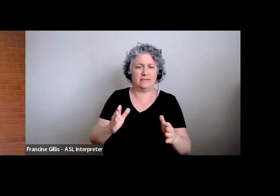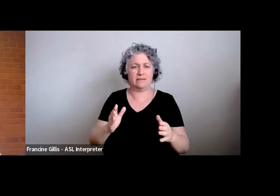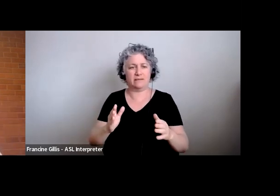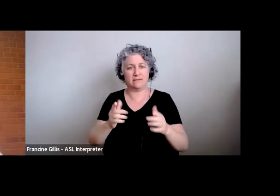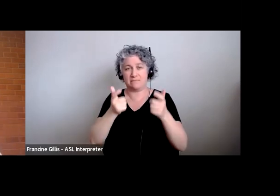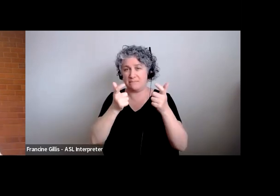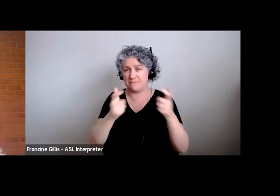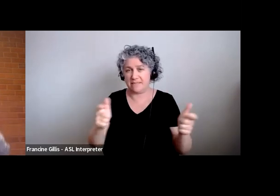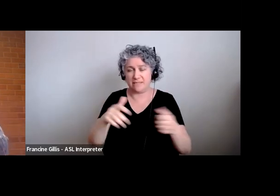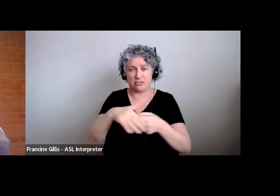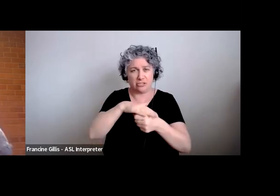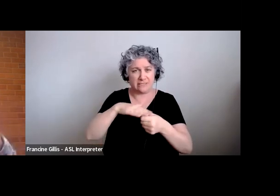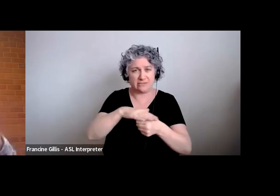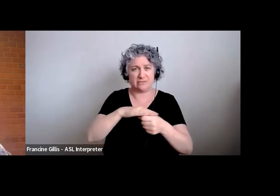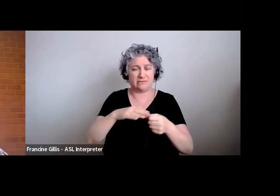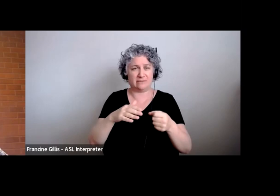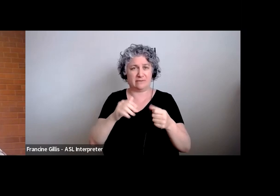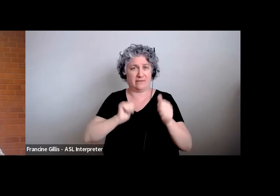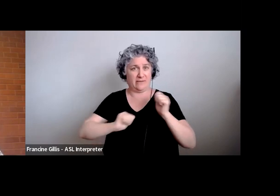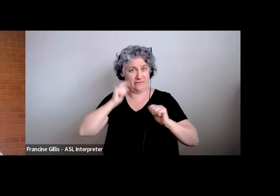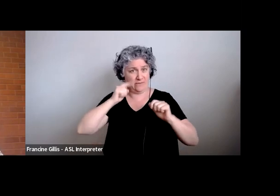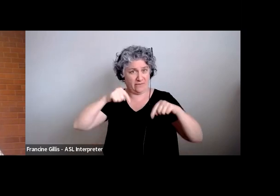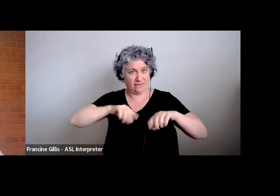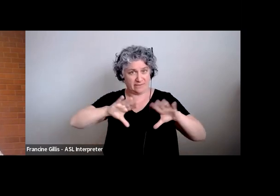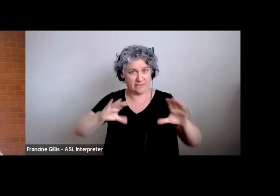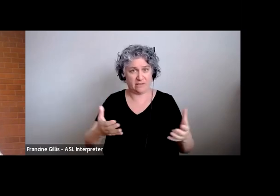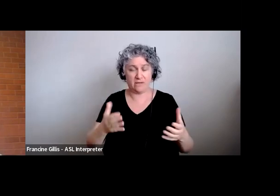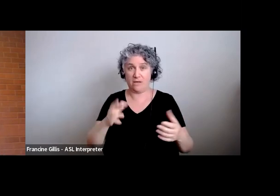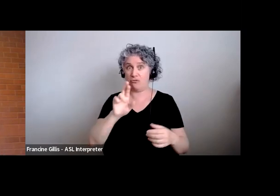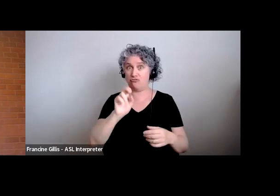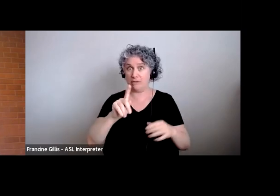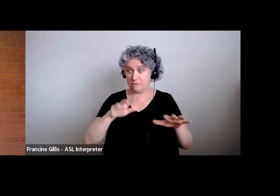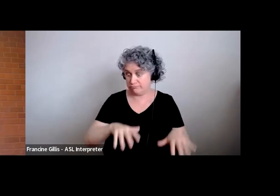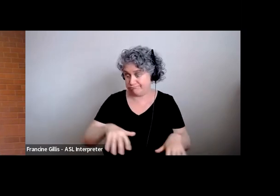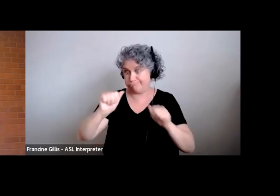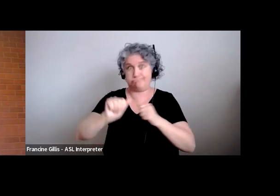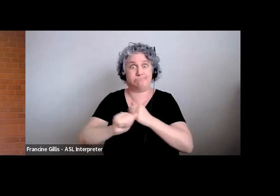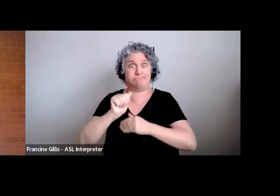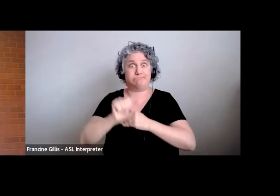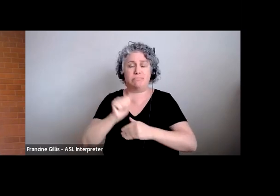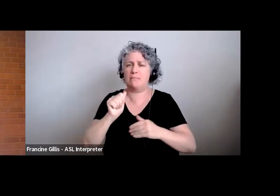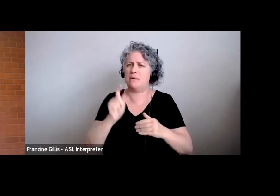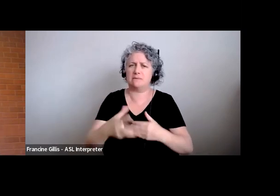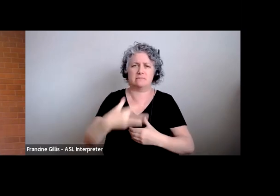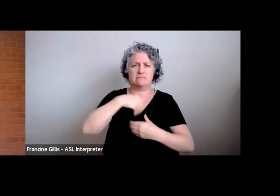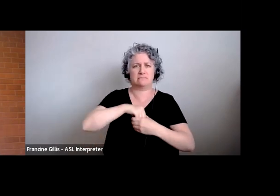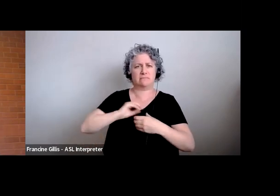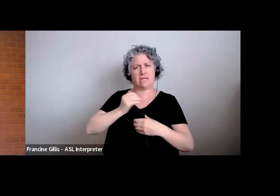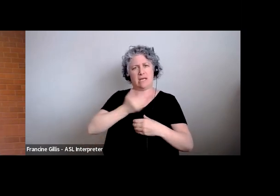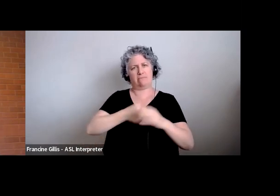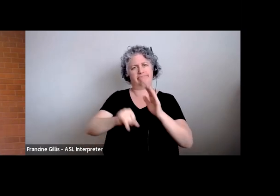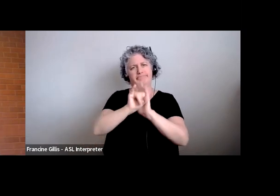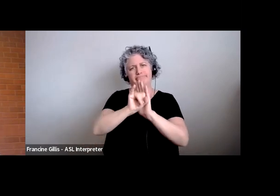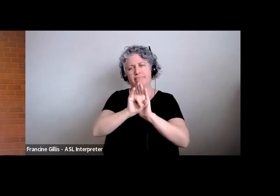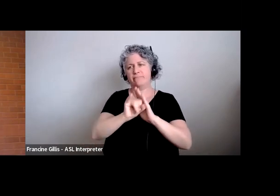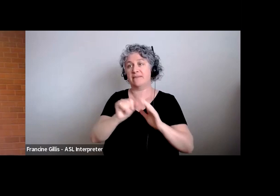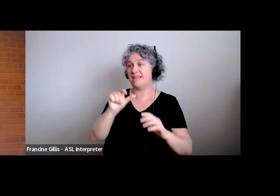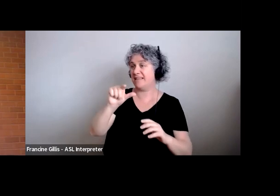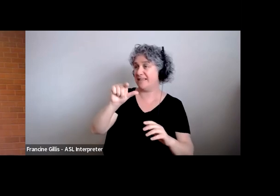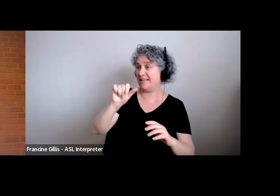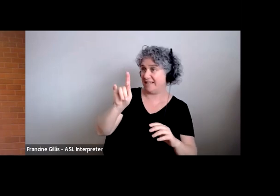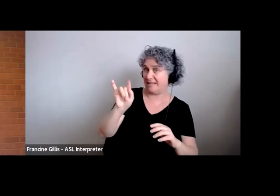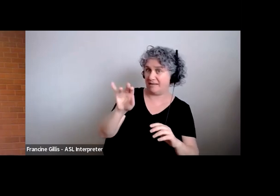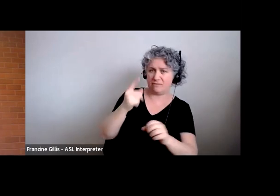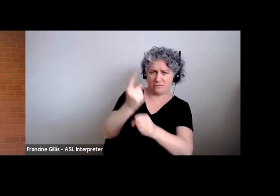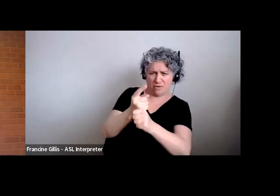for this area, like risk has to be part of who we are. And I think the way Gideon framed it is totally right. That like it's not